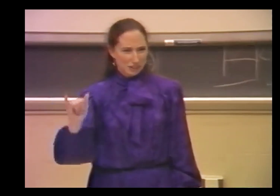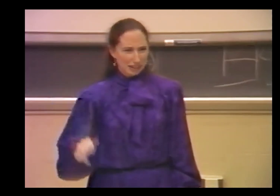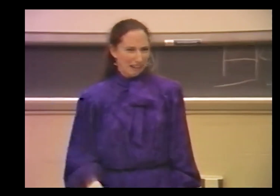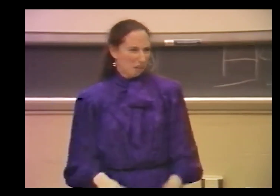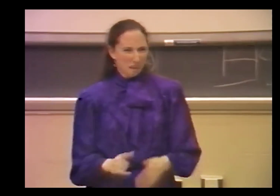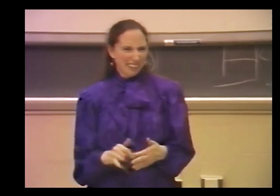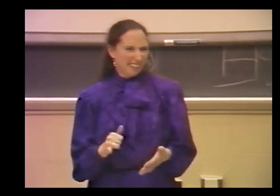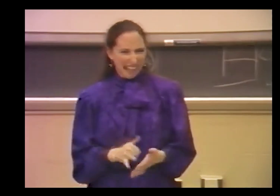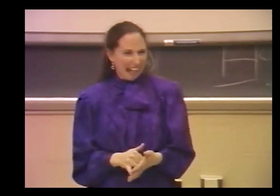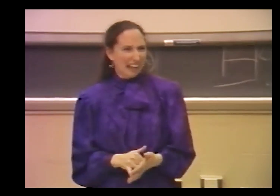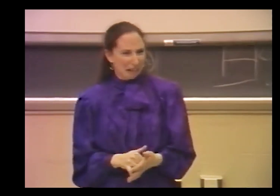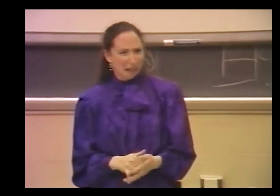phonology. What's that?